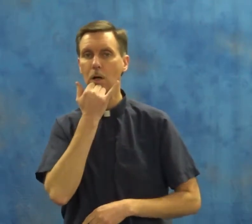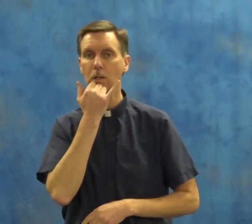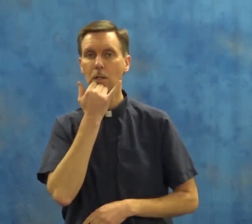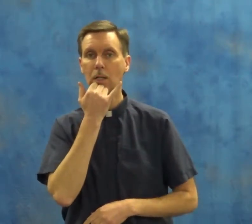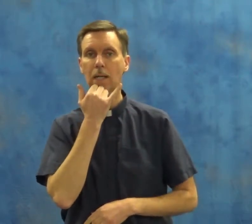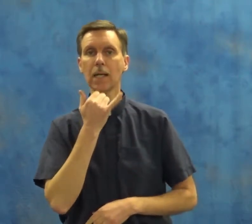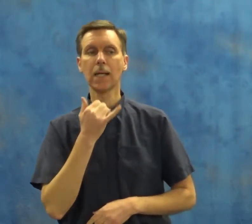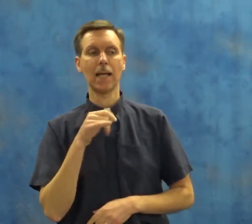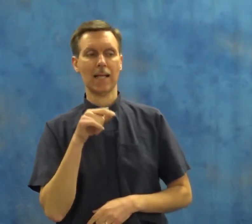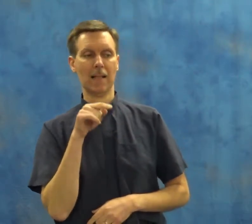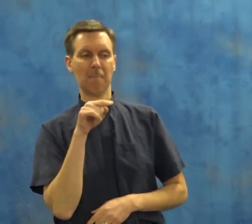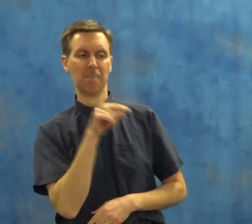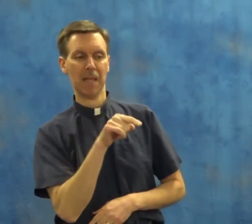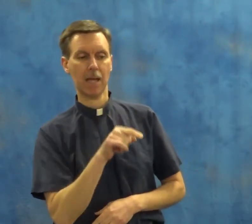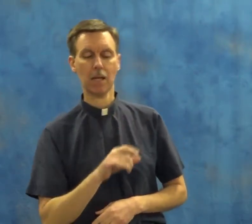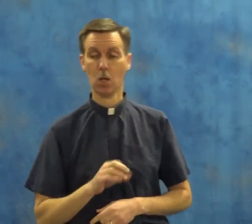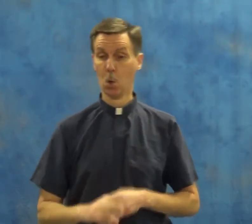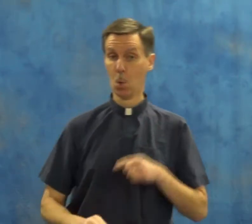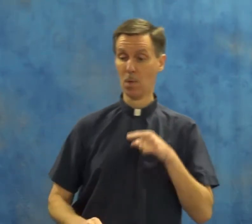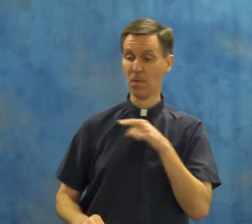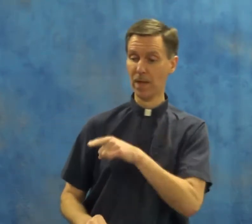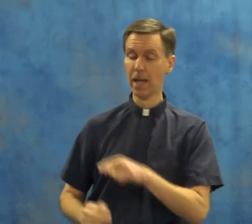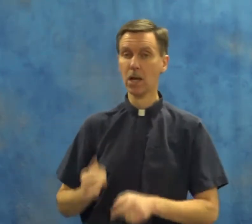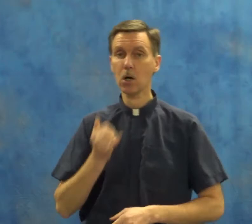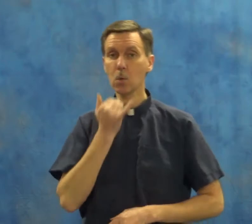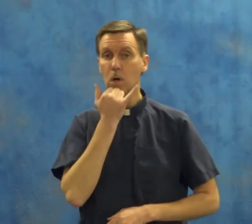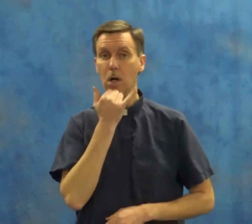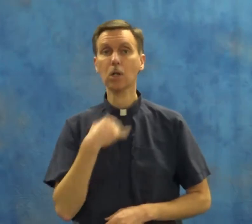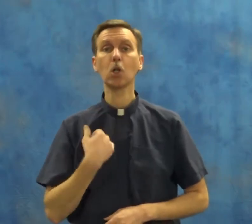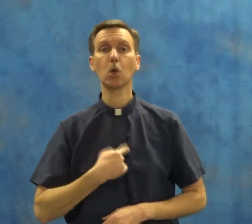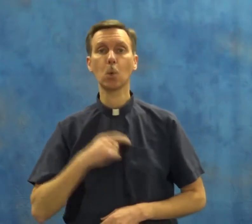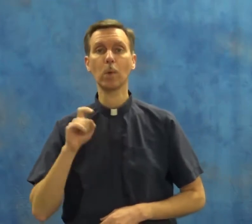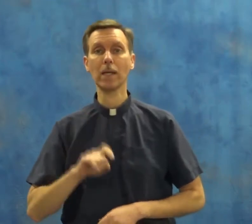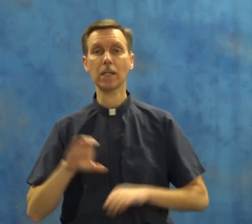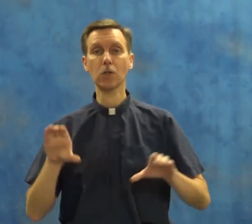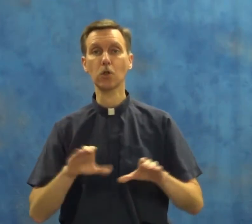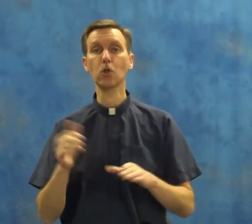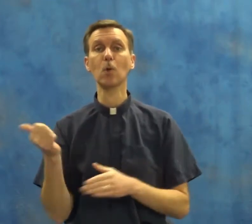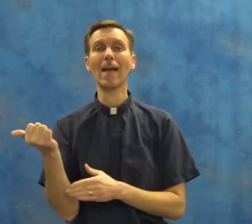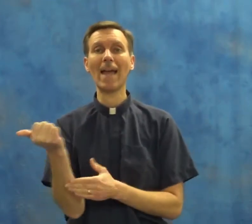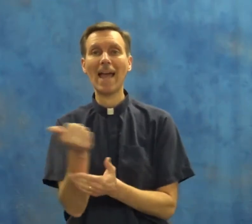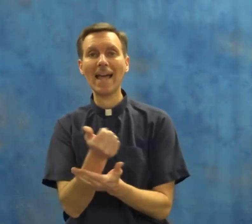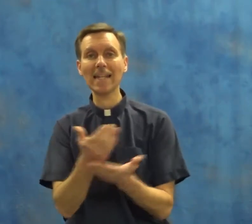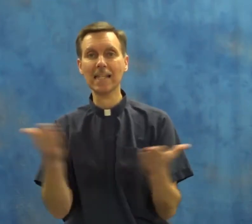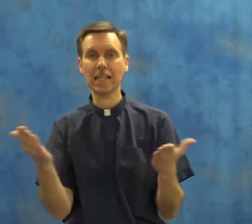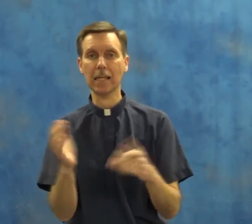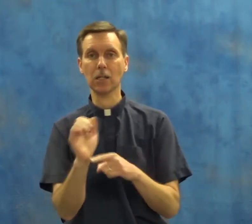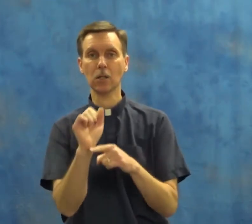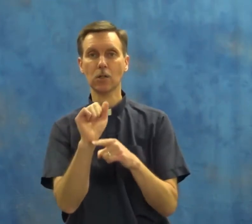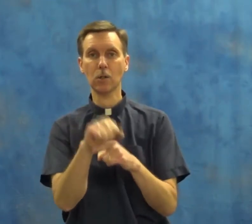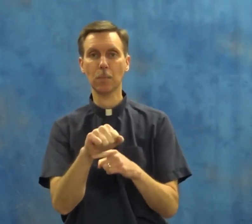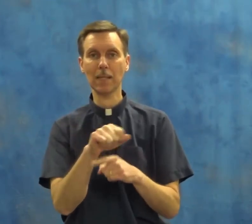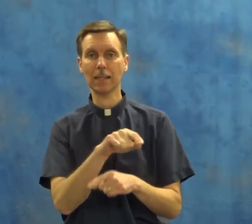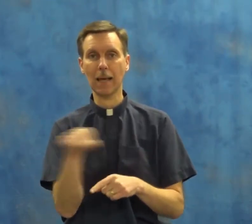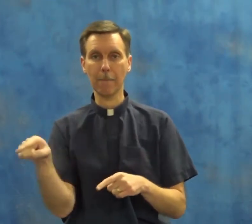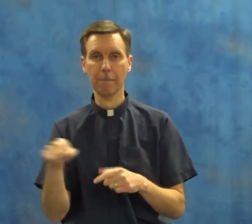wrong. They are wrong, we need to do anything to beat them.